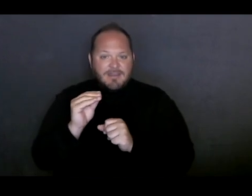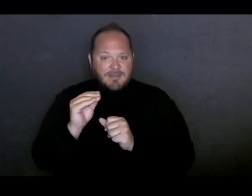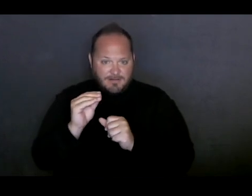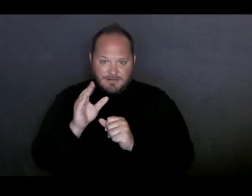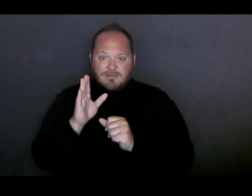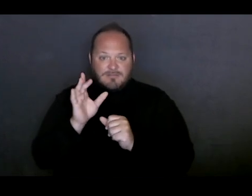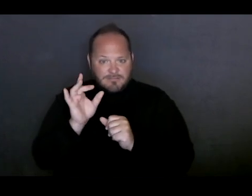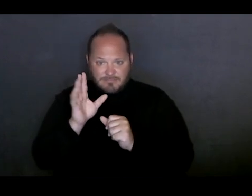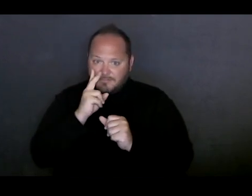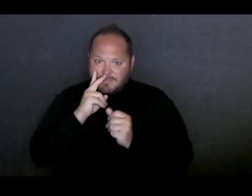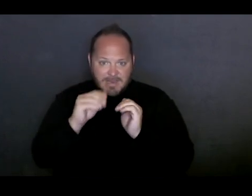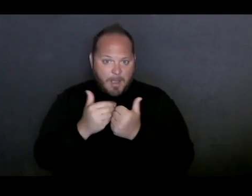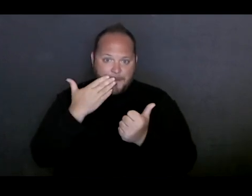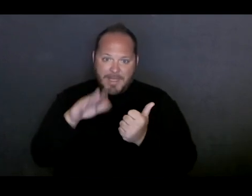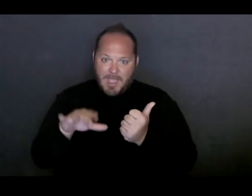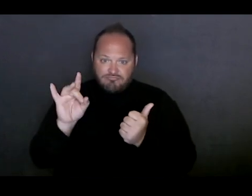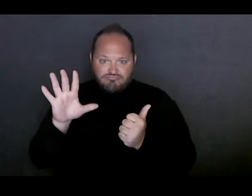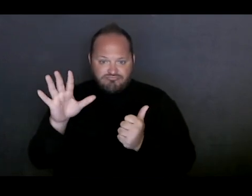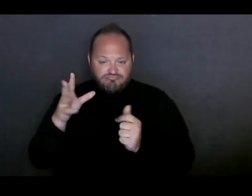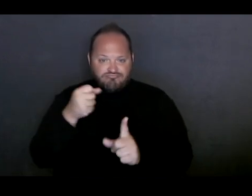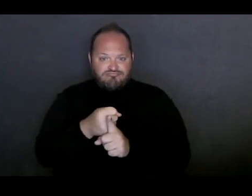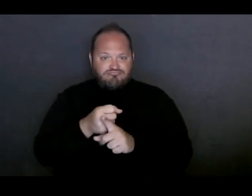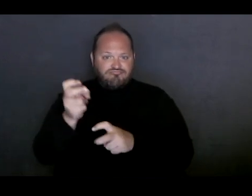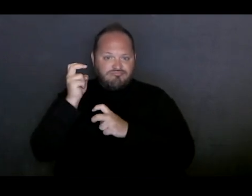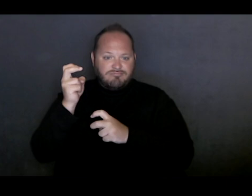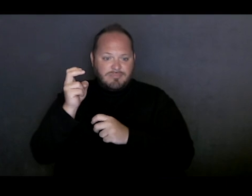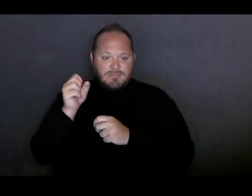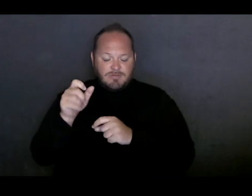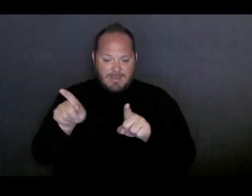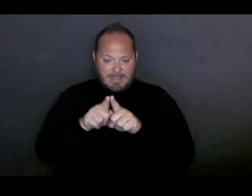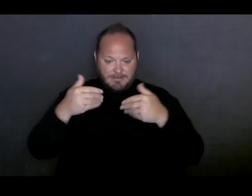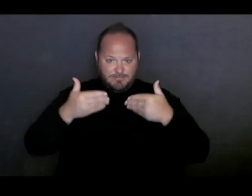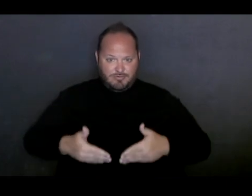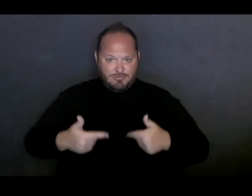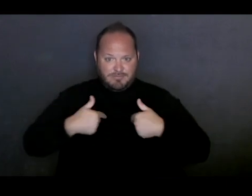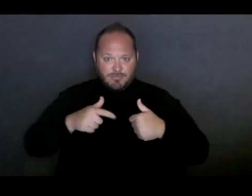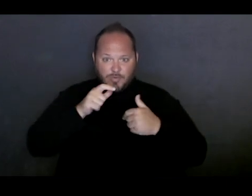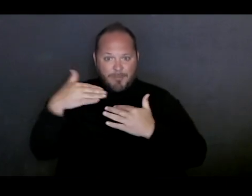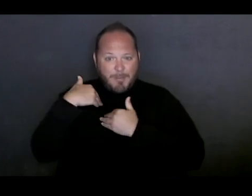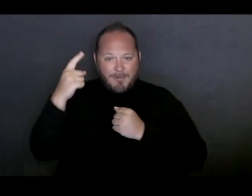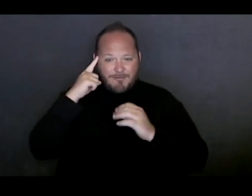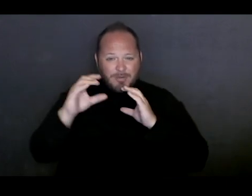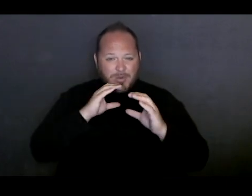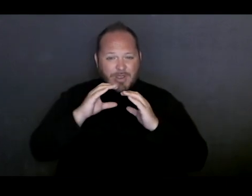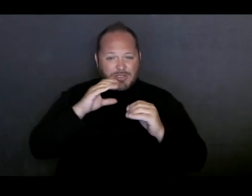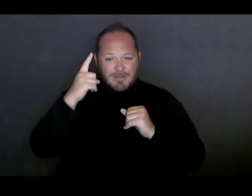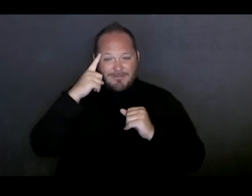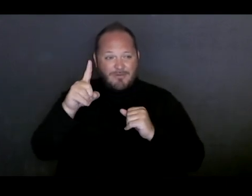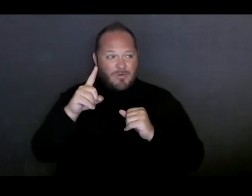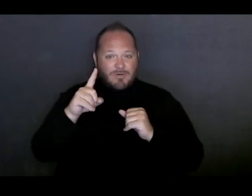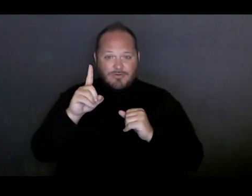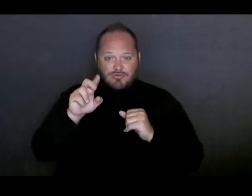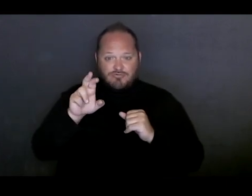who does the communications for DREDA, the nuances are important here. So what would you tweak in that